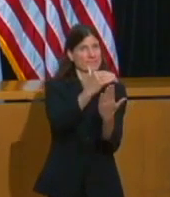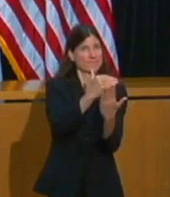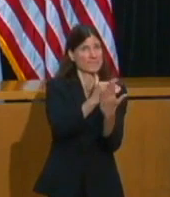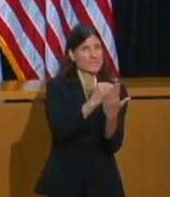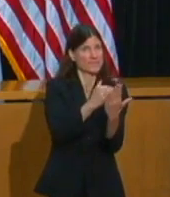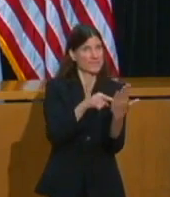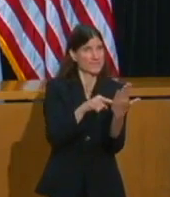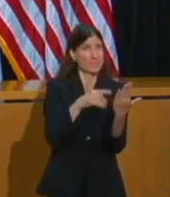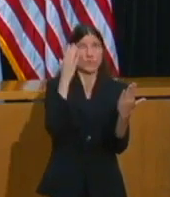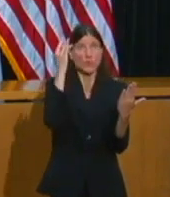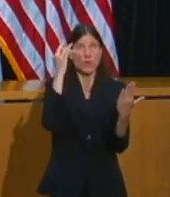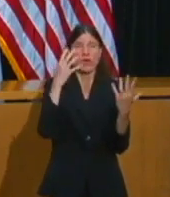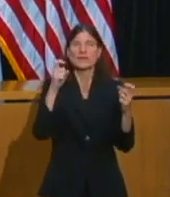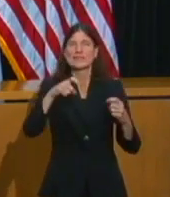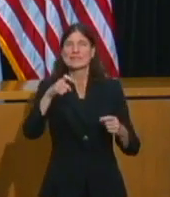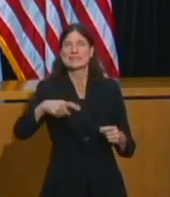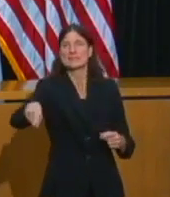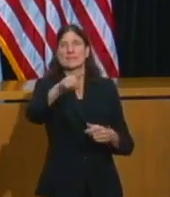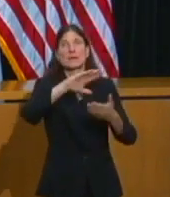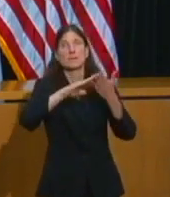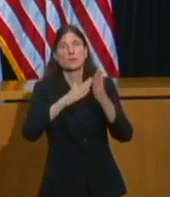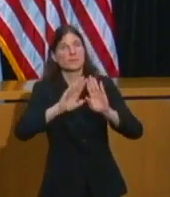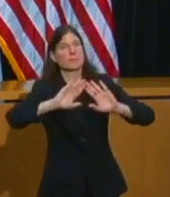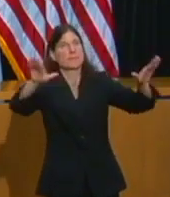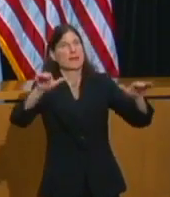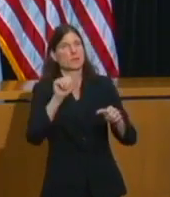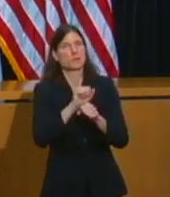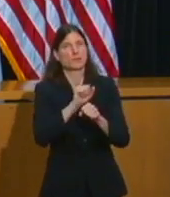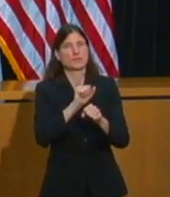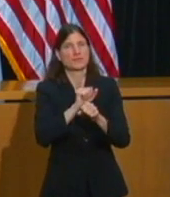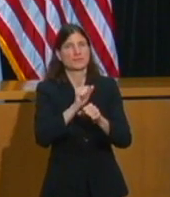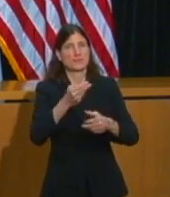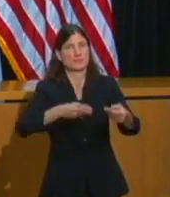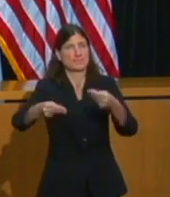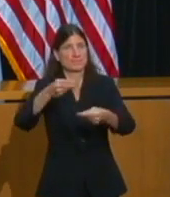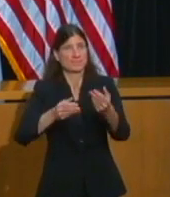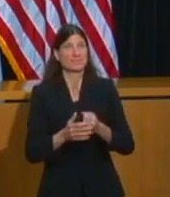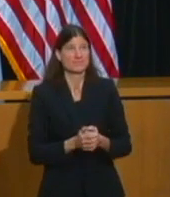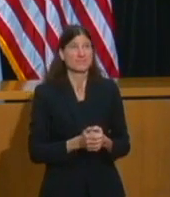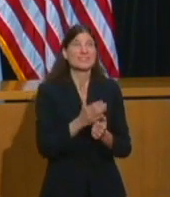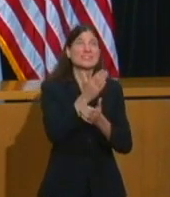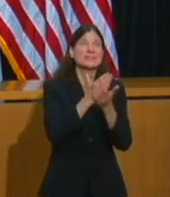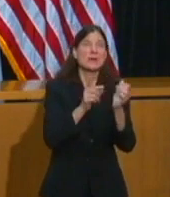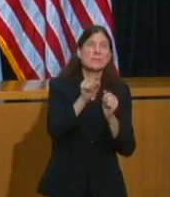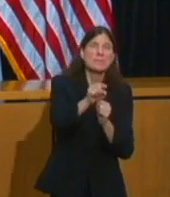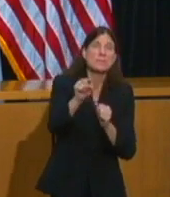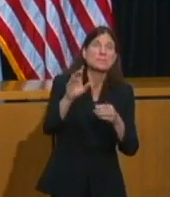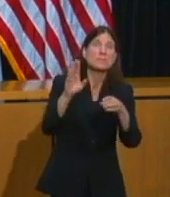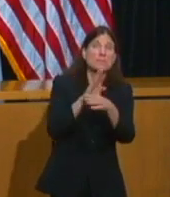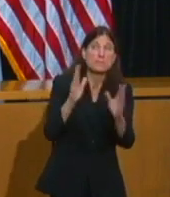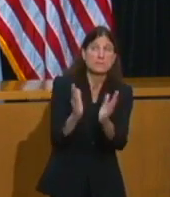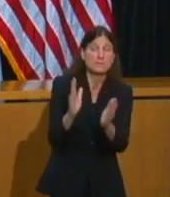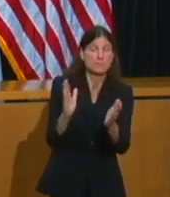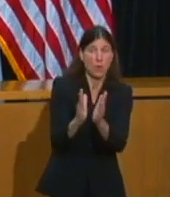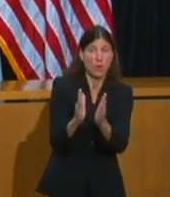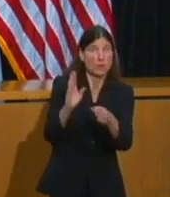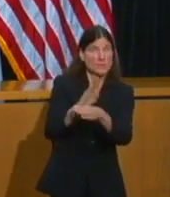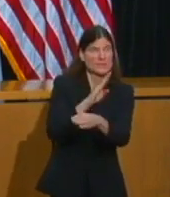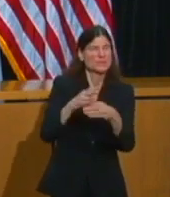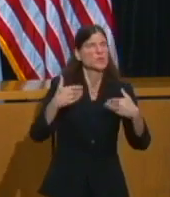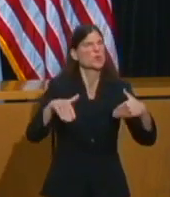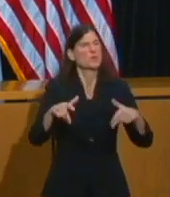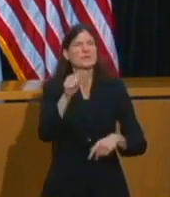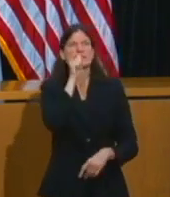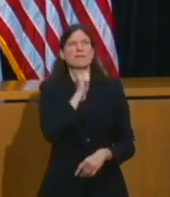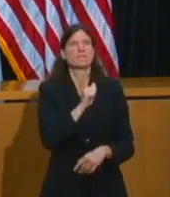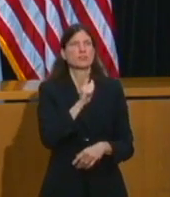specific challenges, especially our smaller retailers. And in just a few minutes, you'll hear from Secretary Kinnealy, who will talk more about that.